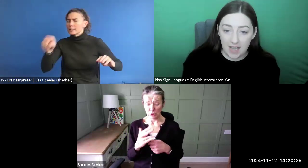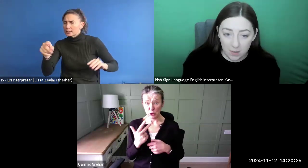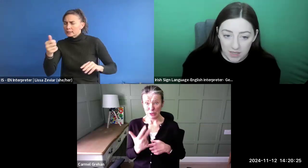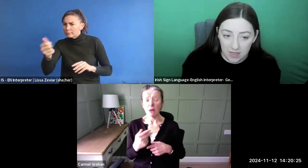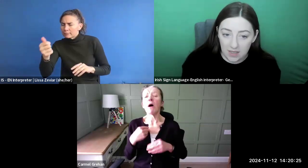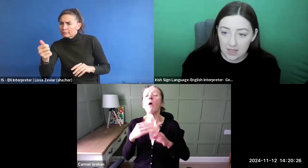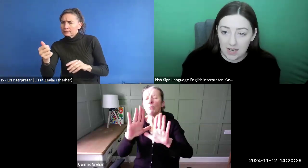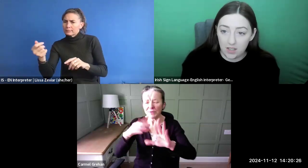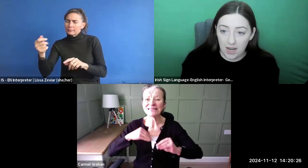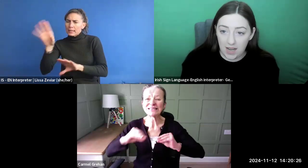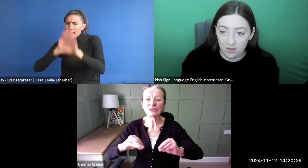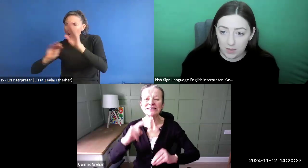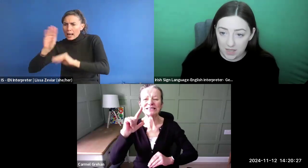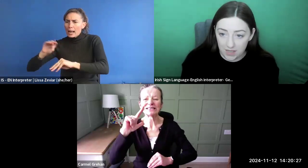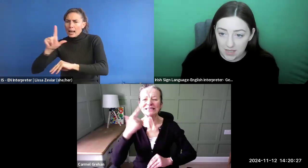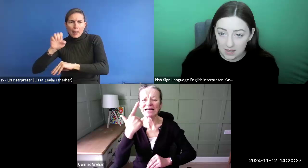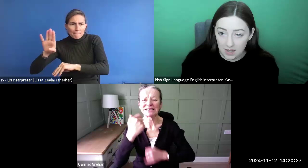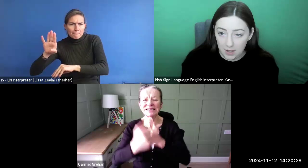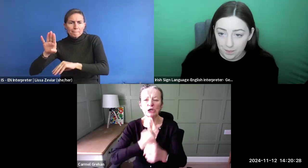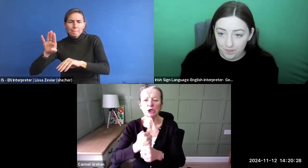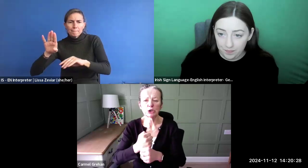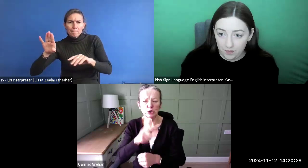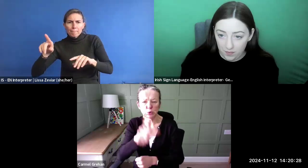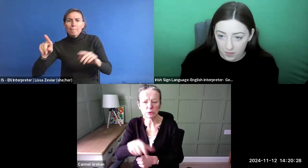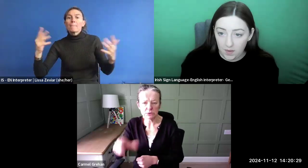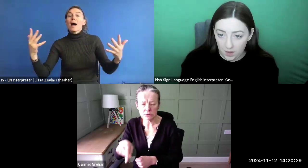continuous assessment that's linked to the classroom activities.